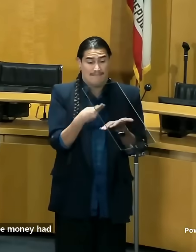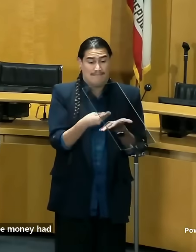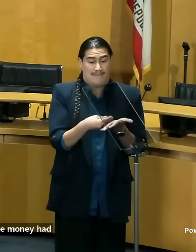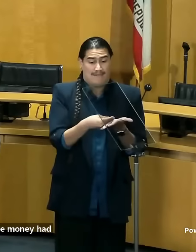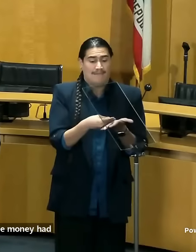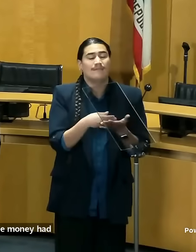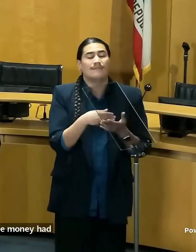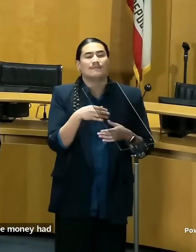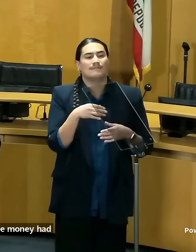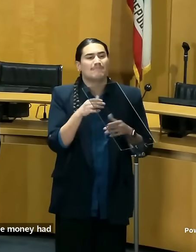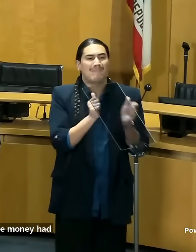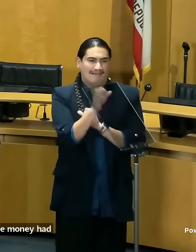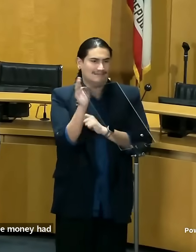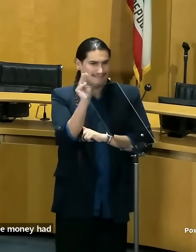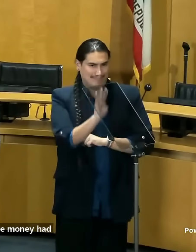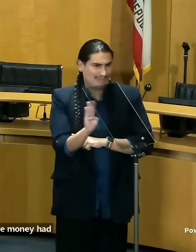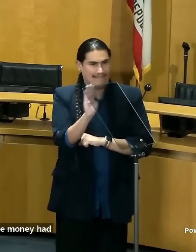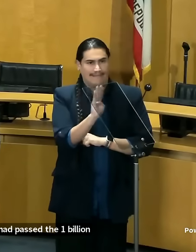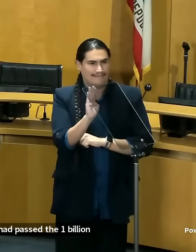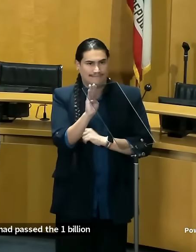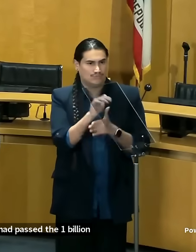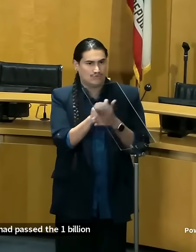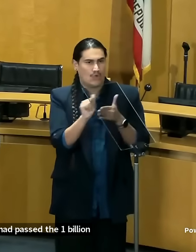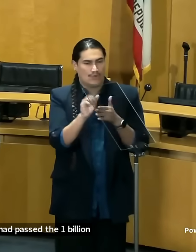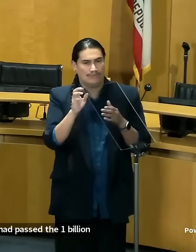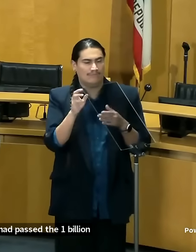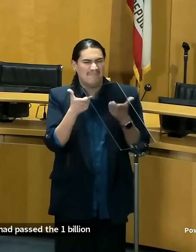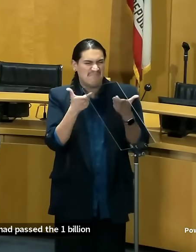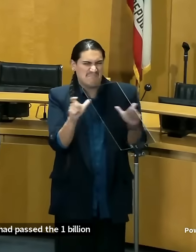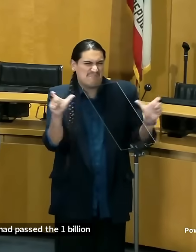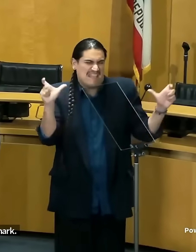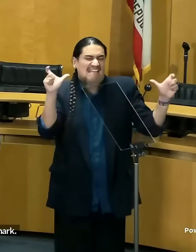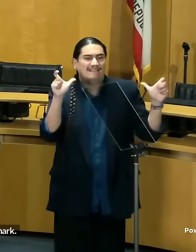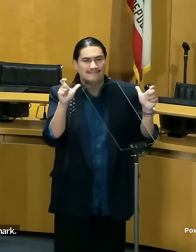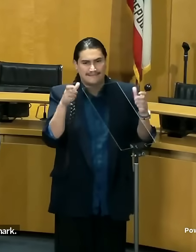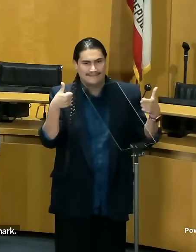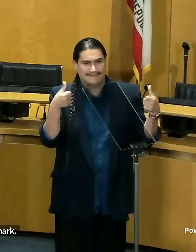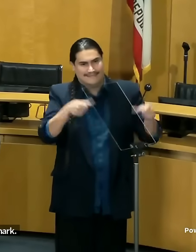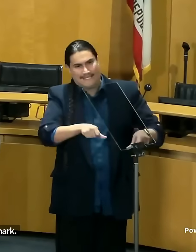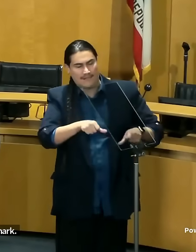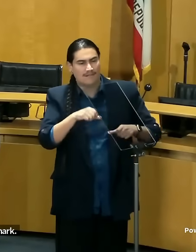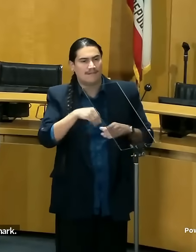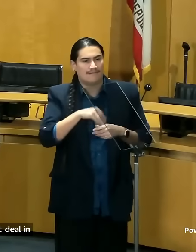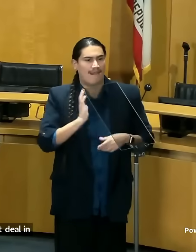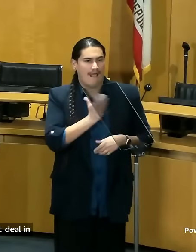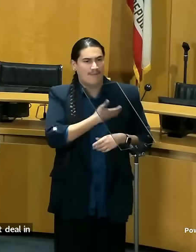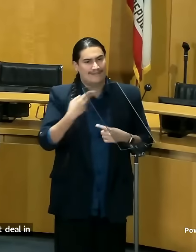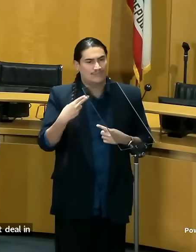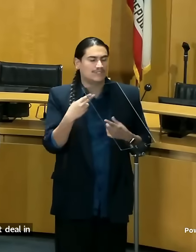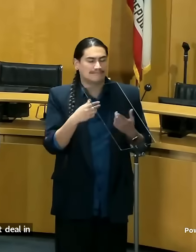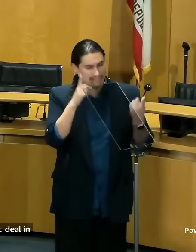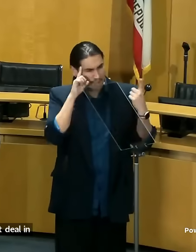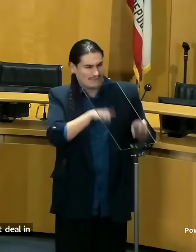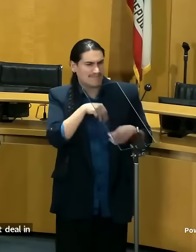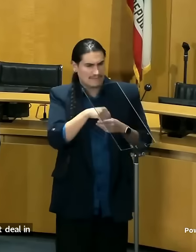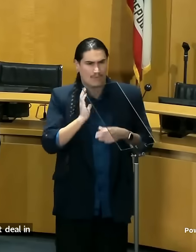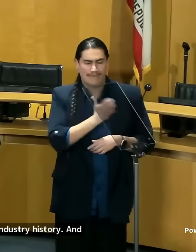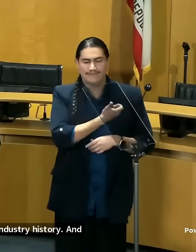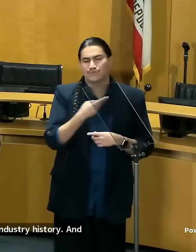billion mark, the largest deal in our industry history. And